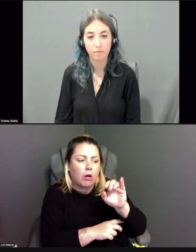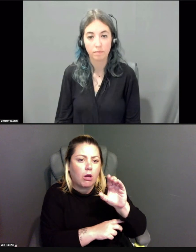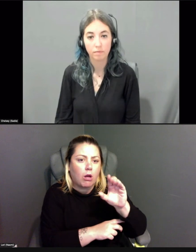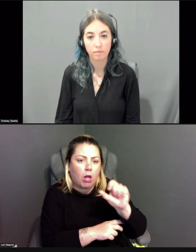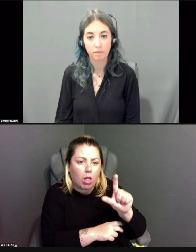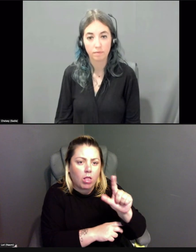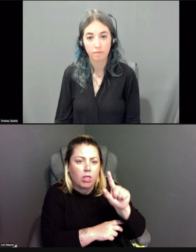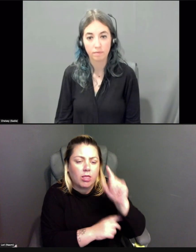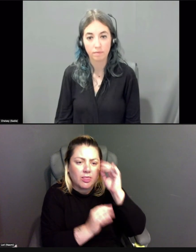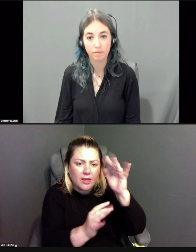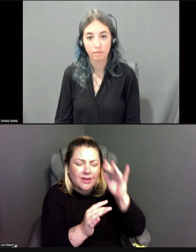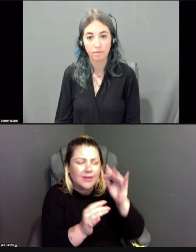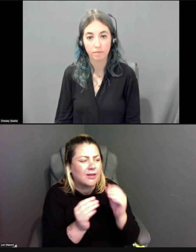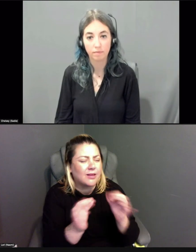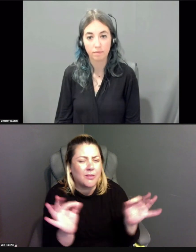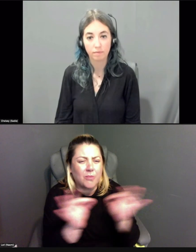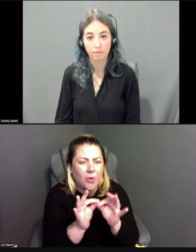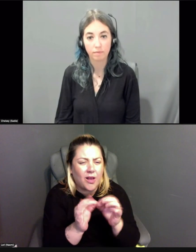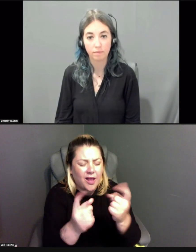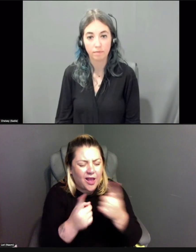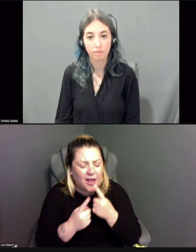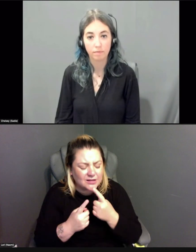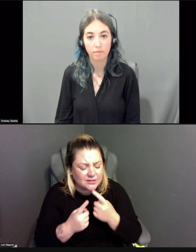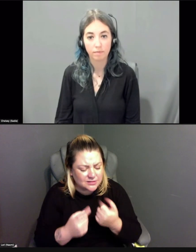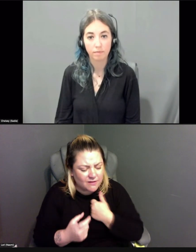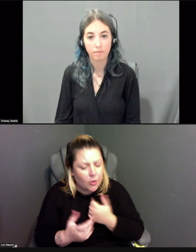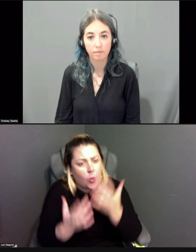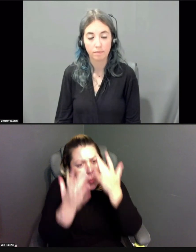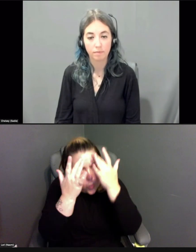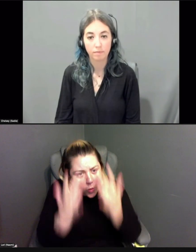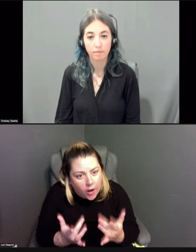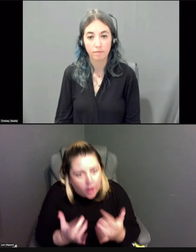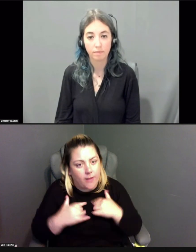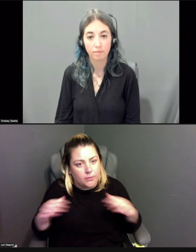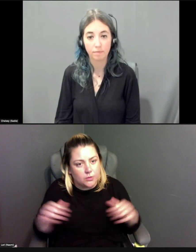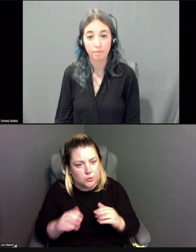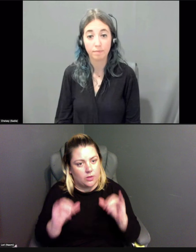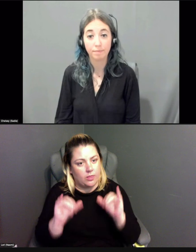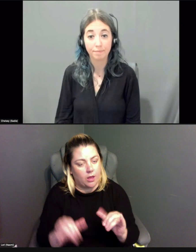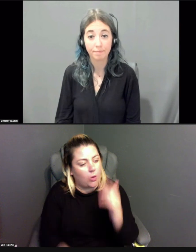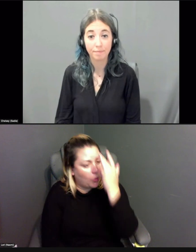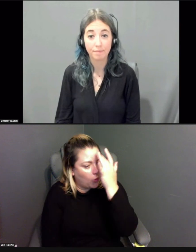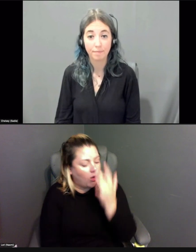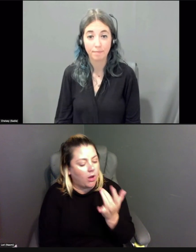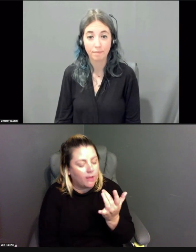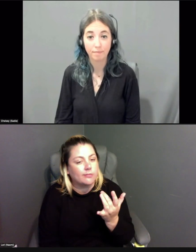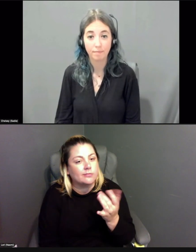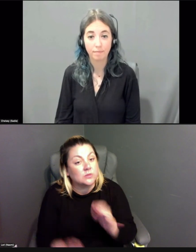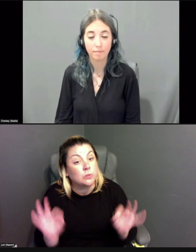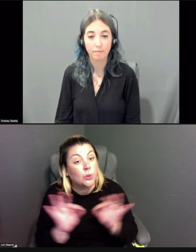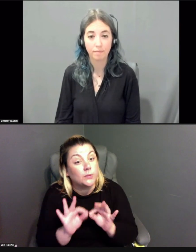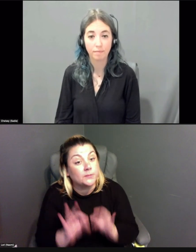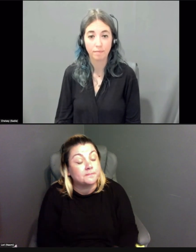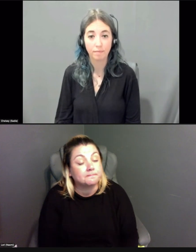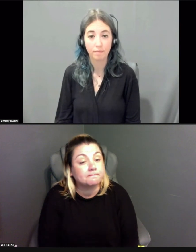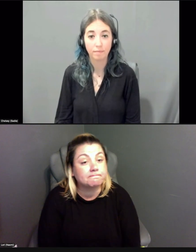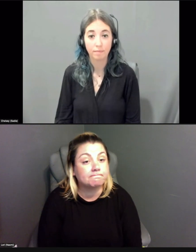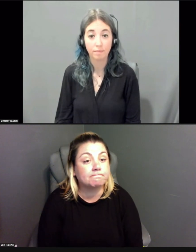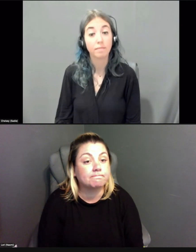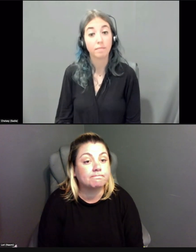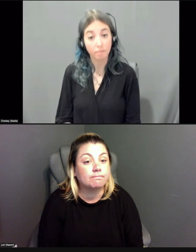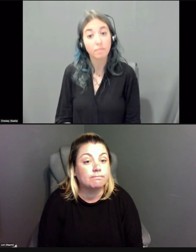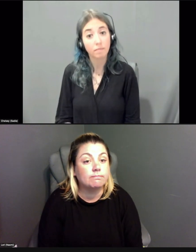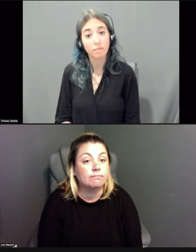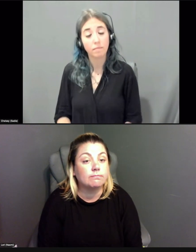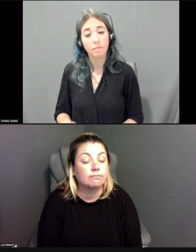things? I've been having a lot more in-depth conversations with other group fitness instructors, so people I know, people I work